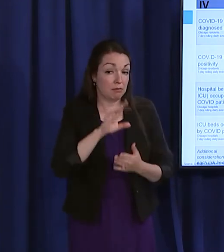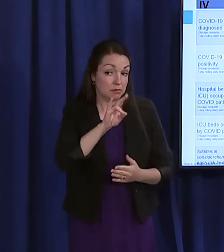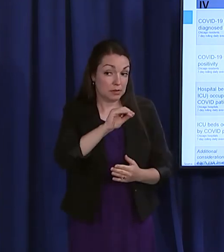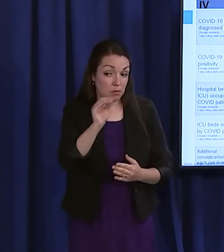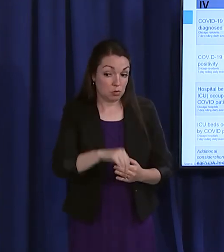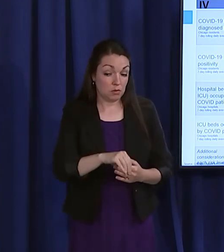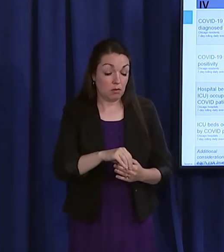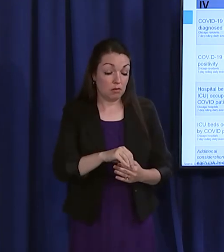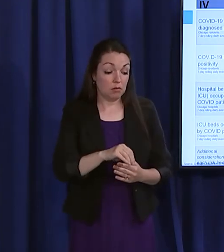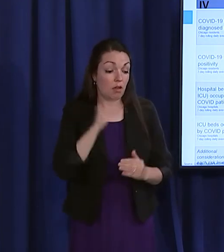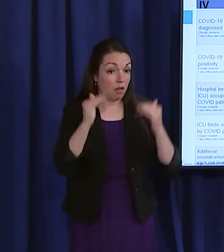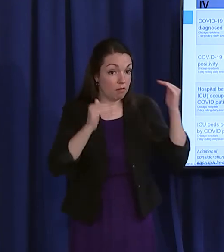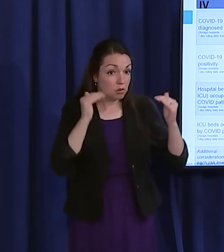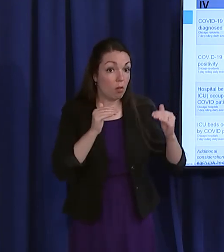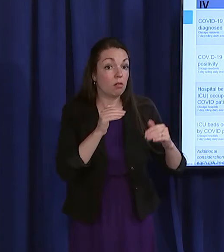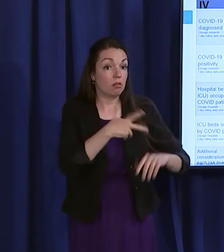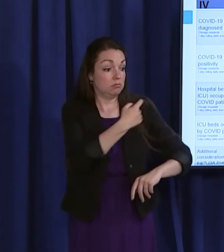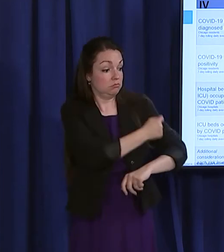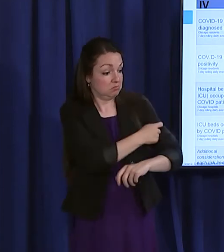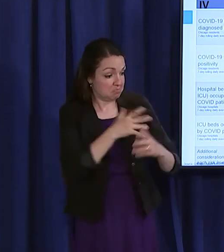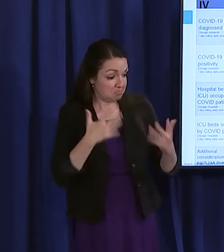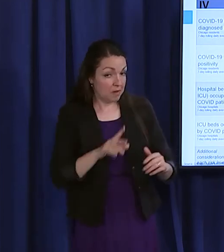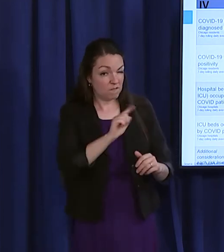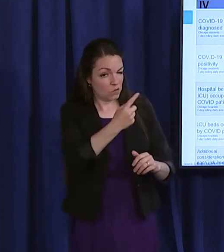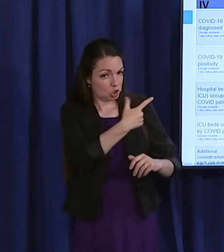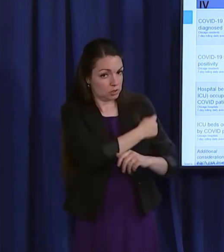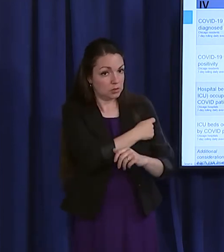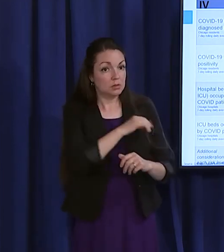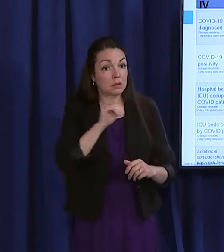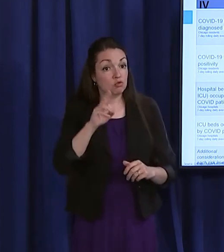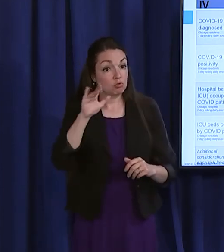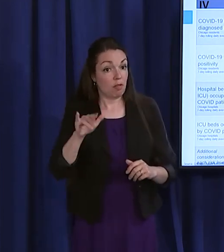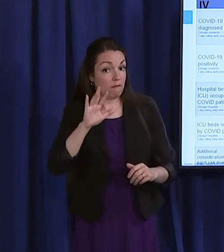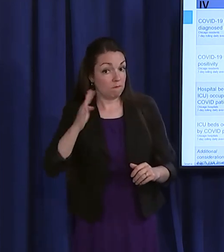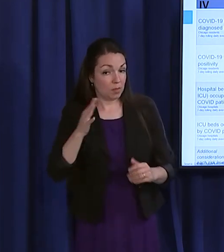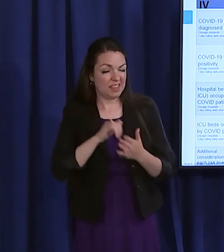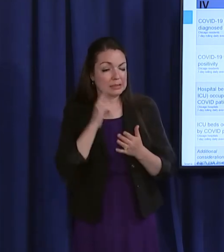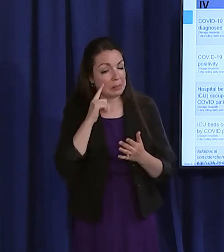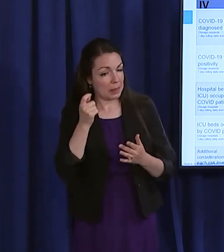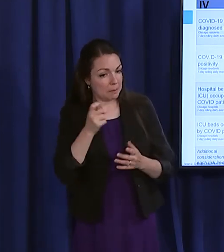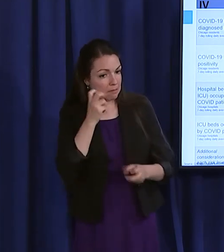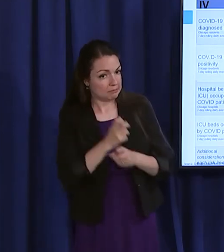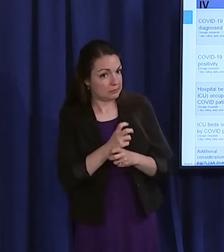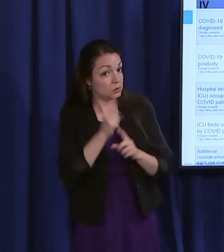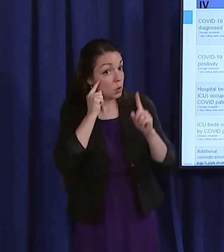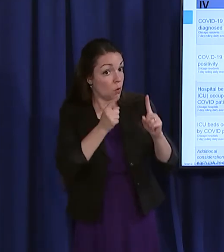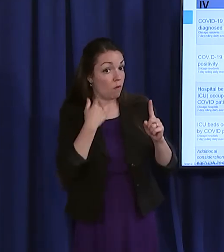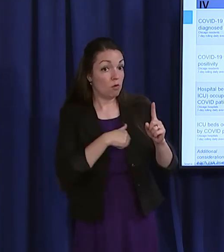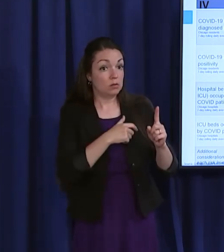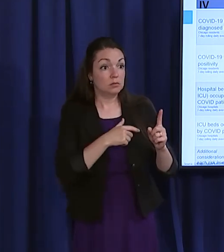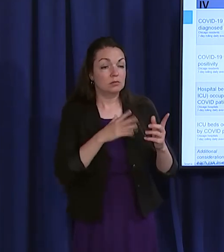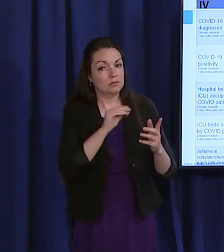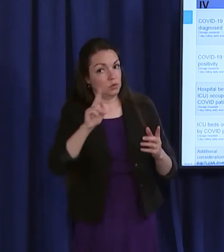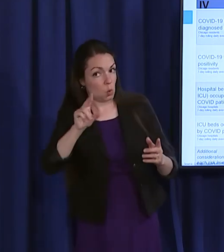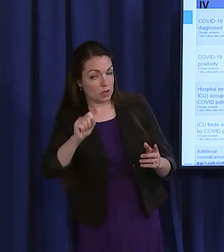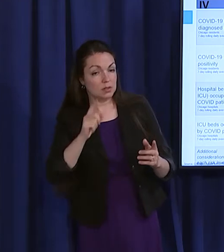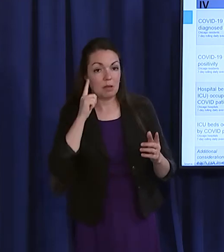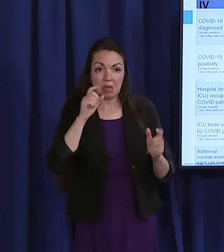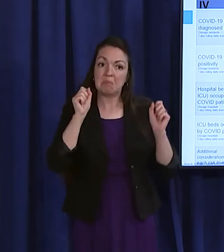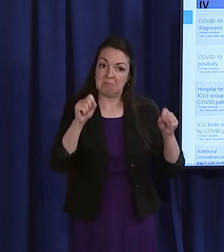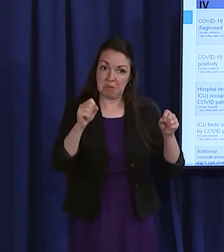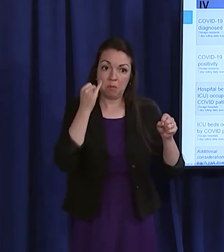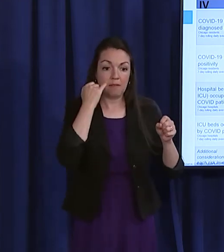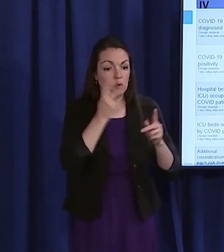having gotten a first dose by July 4th is a good goal. It's a little bit of a stretch goal for us and for the US, but I think it's doable if we keep